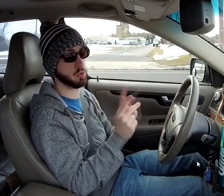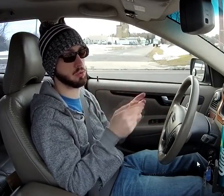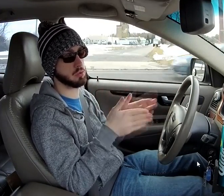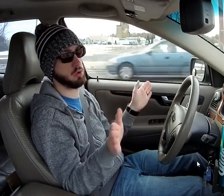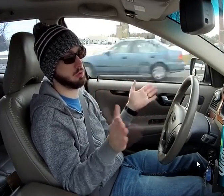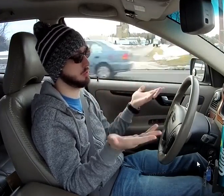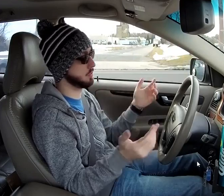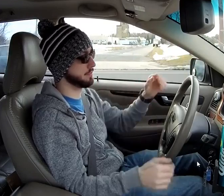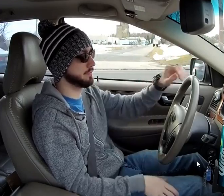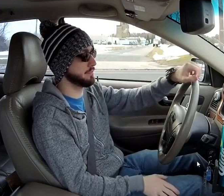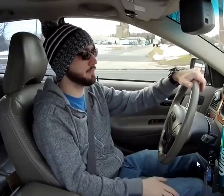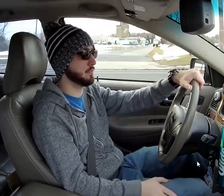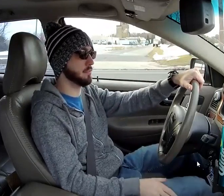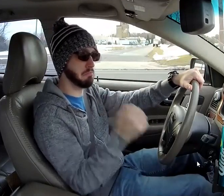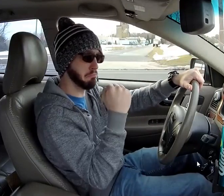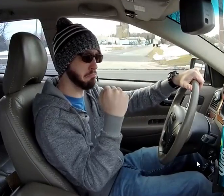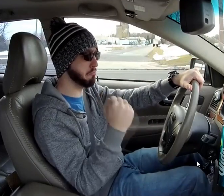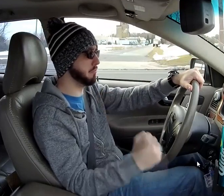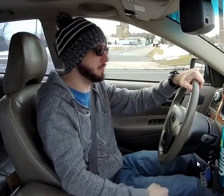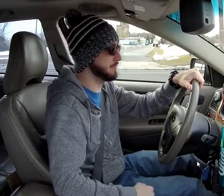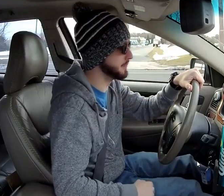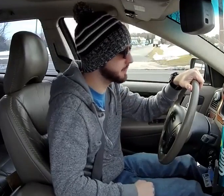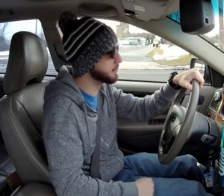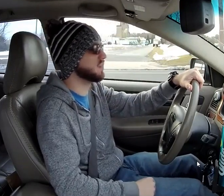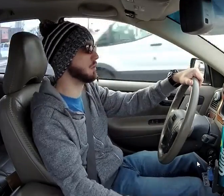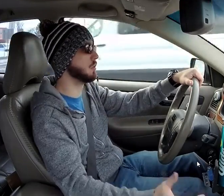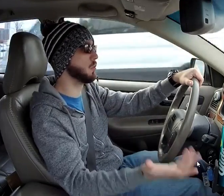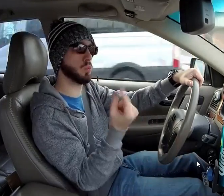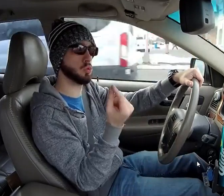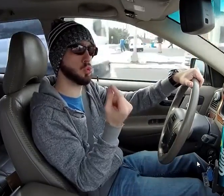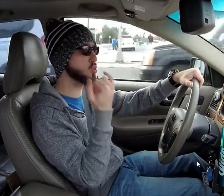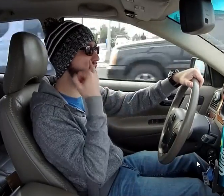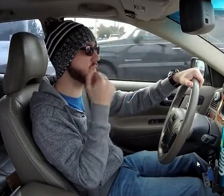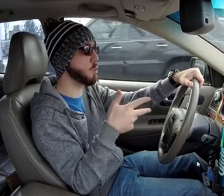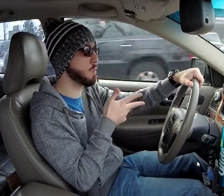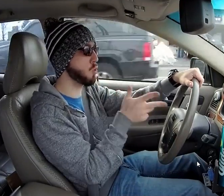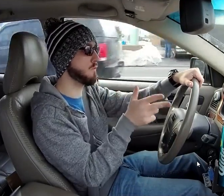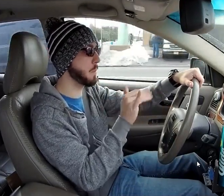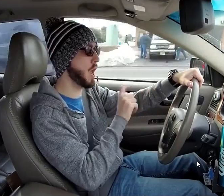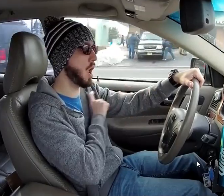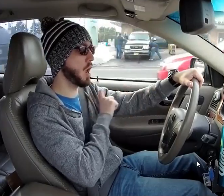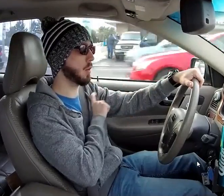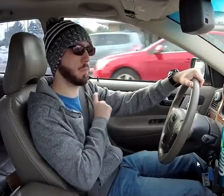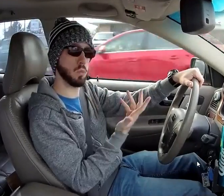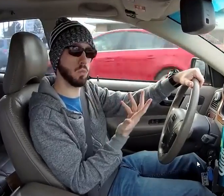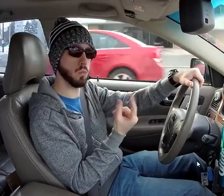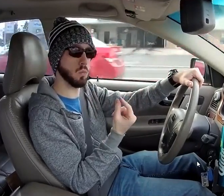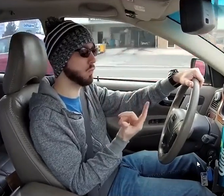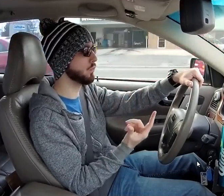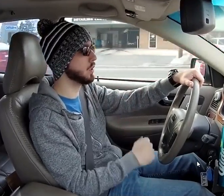But statistically, deaf people are better drivers. Booyah. So what do you do if you get pulled over by